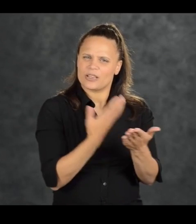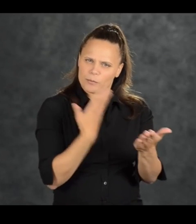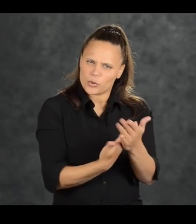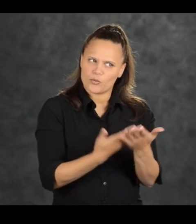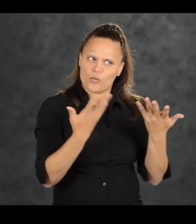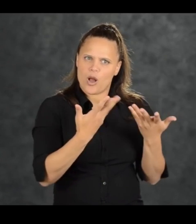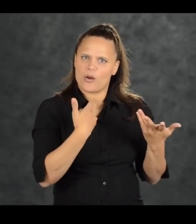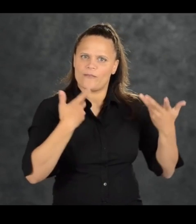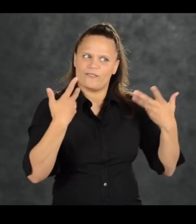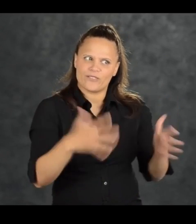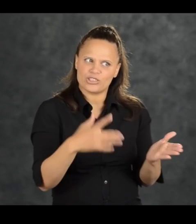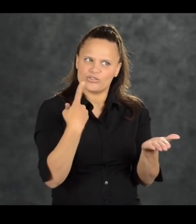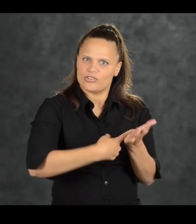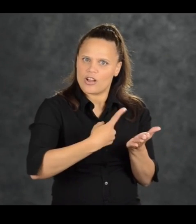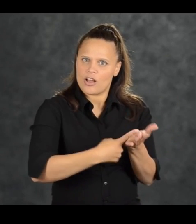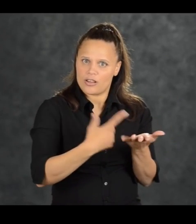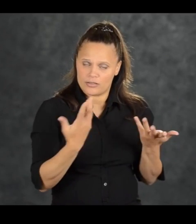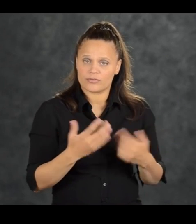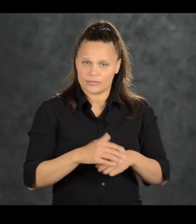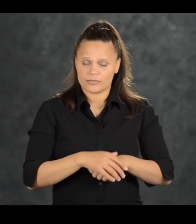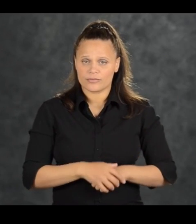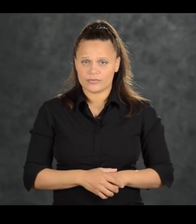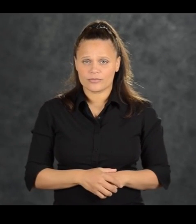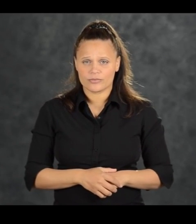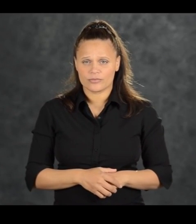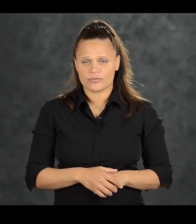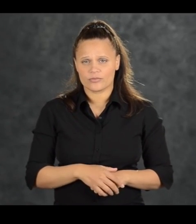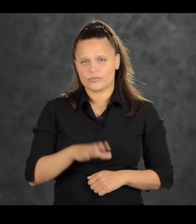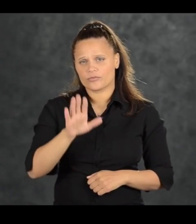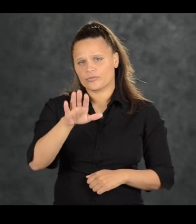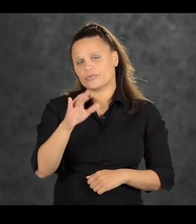shows up as well, you have the evidence to back up your reasoning.